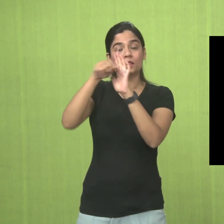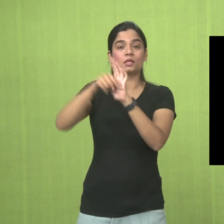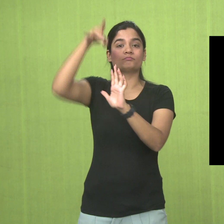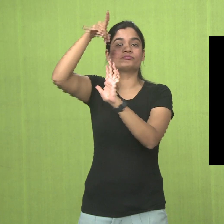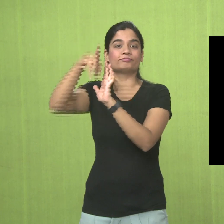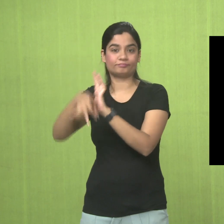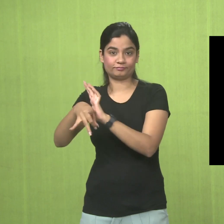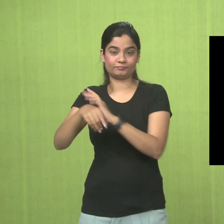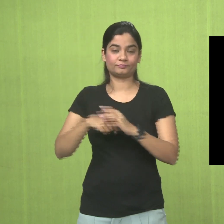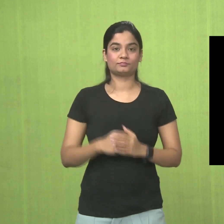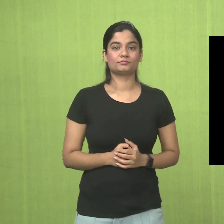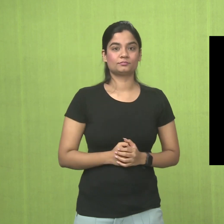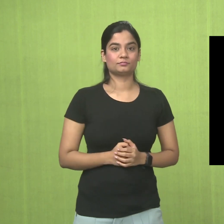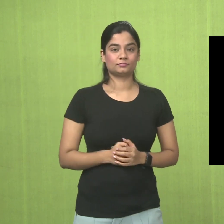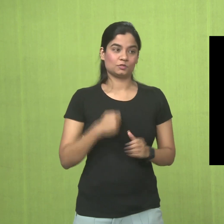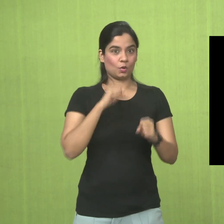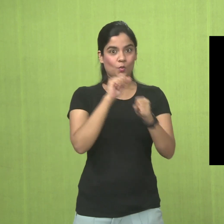At workplace.